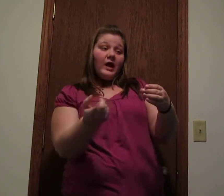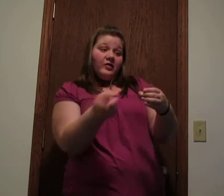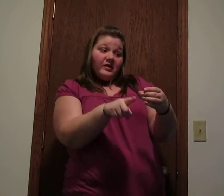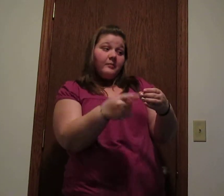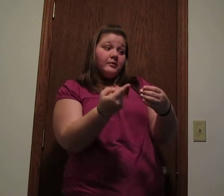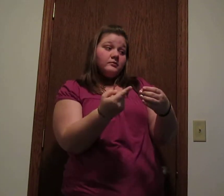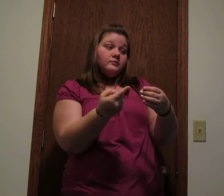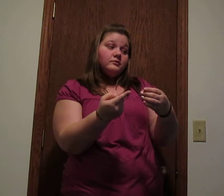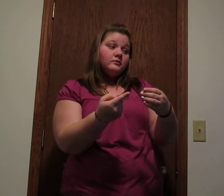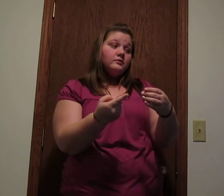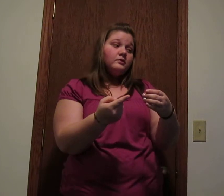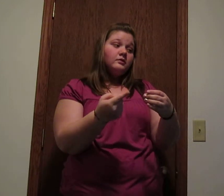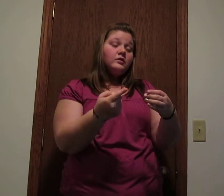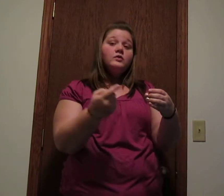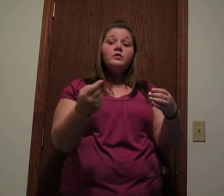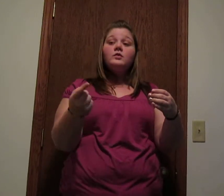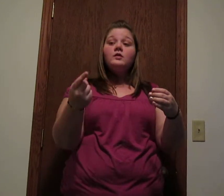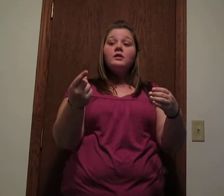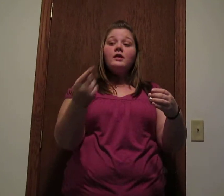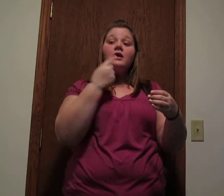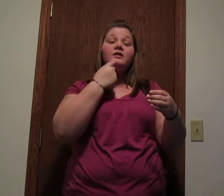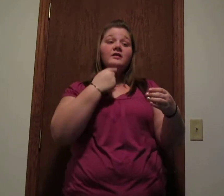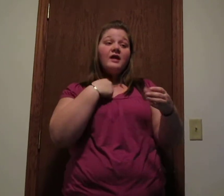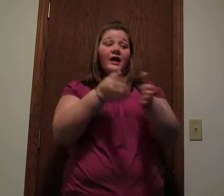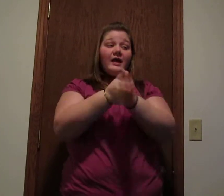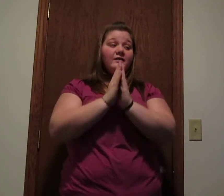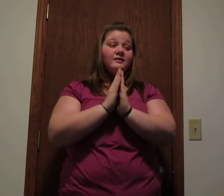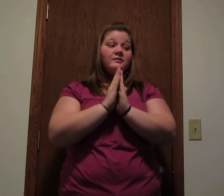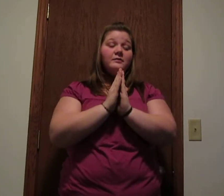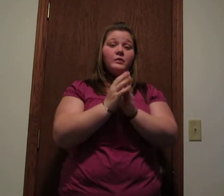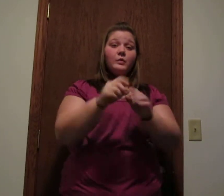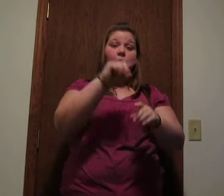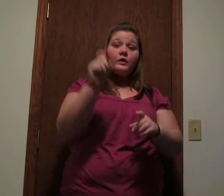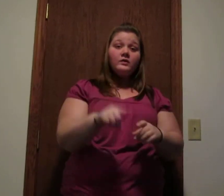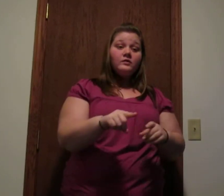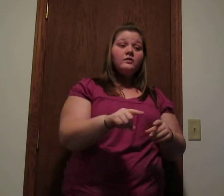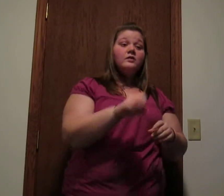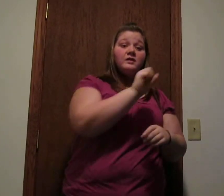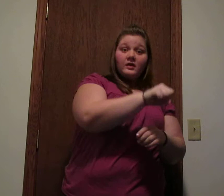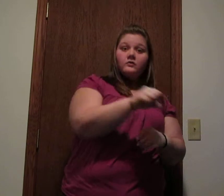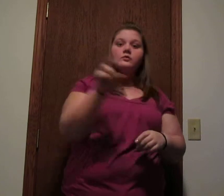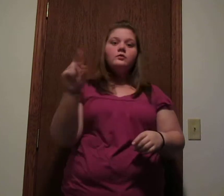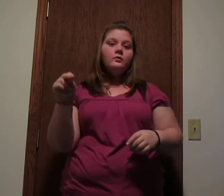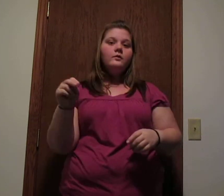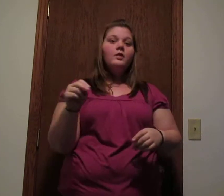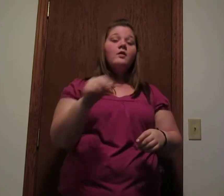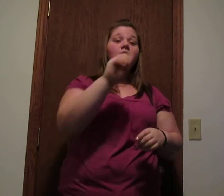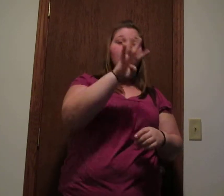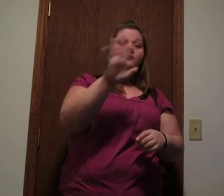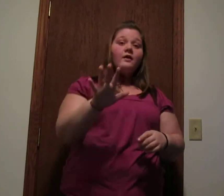me, or you can only ask me questions that end in yes or no. And we sat there for 45 minutes, I asked the question. Kenoyer, yep.